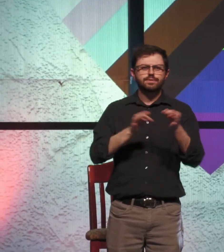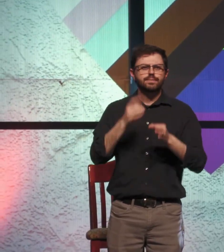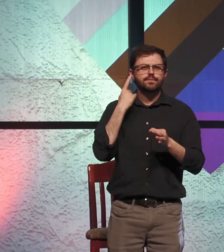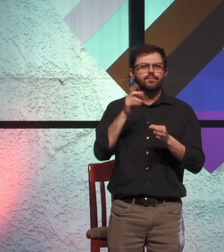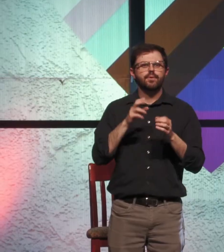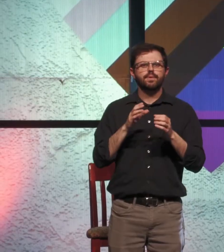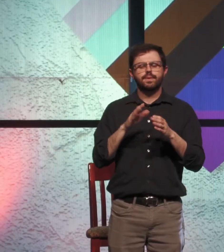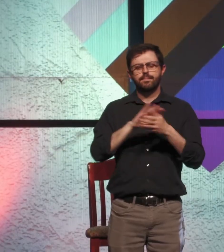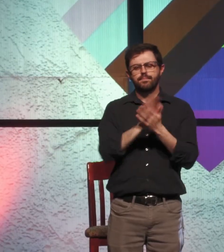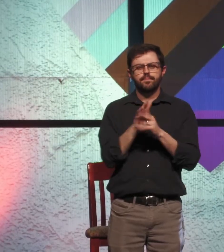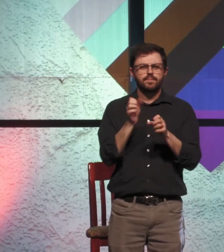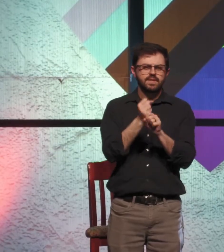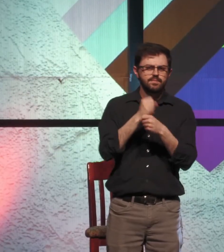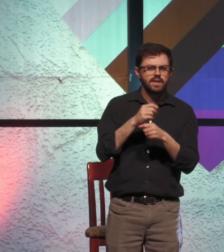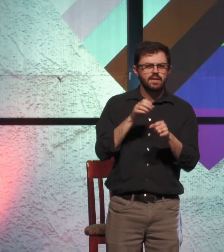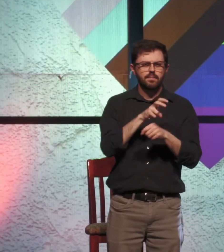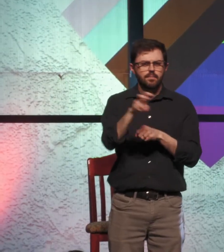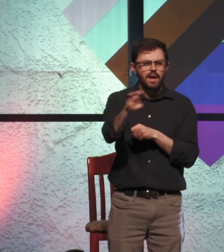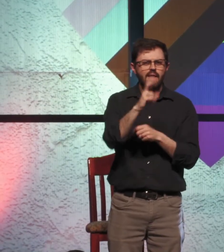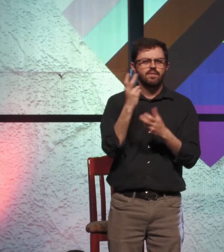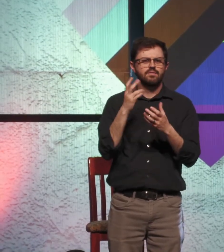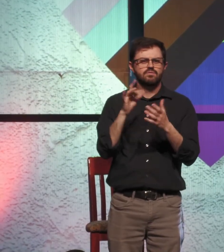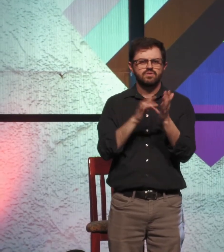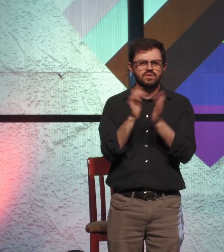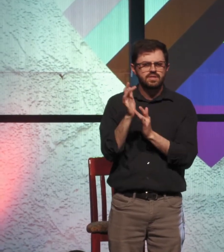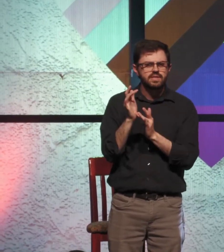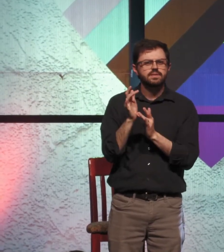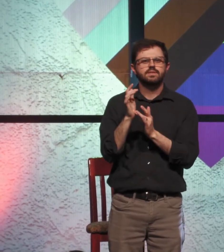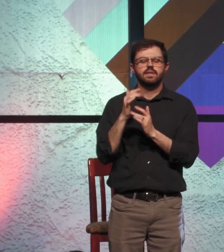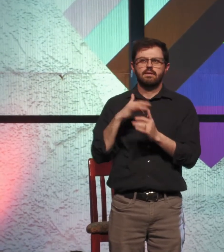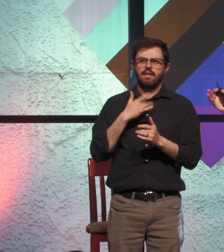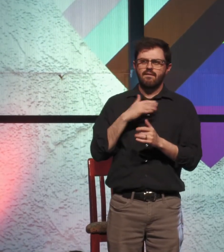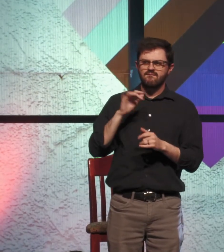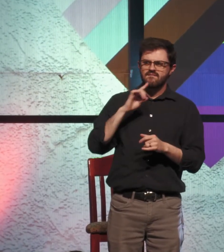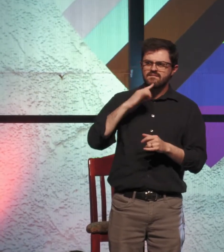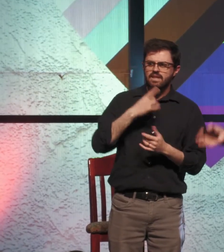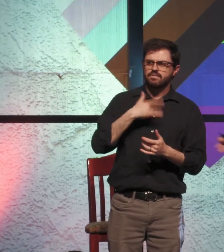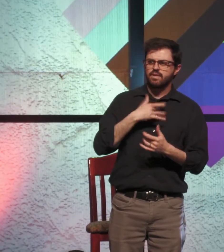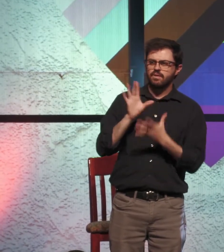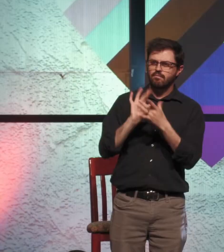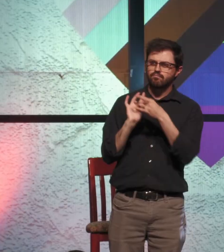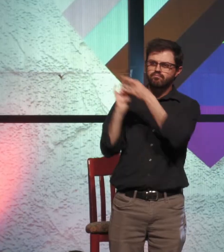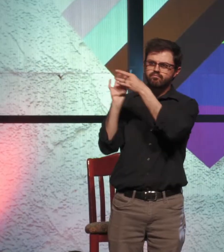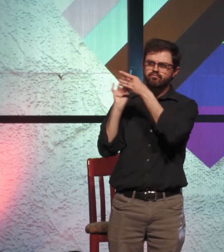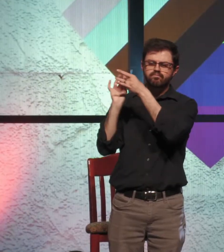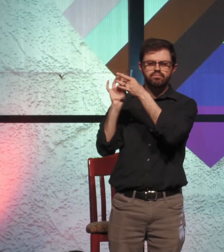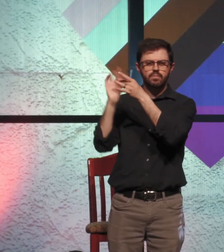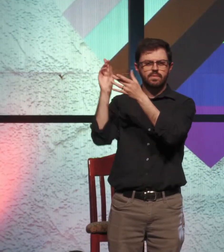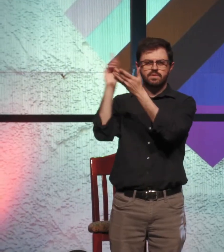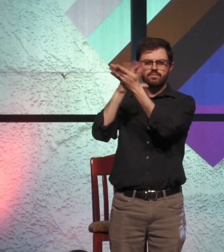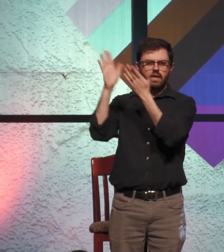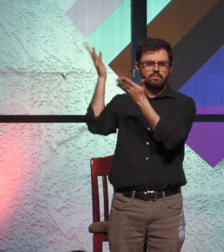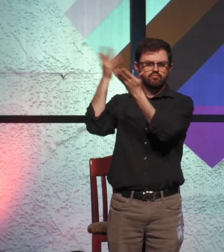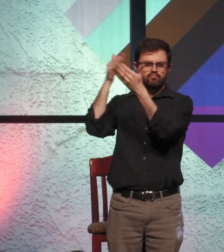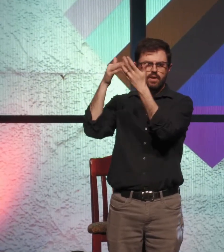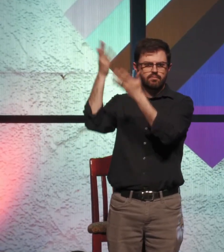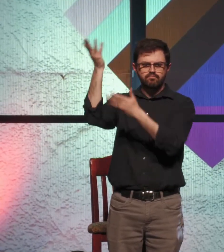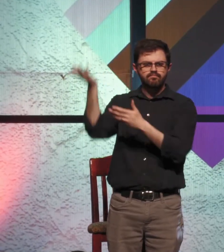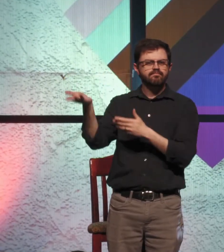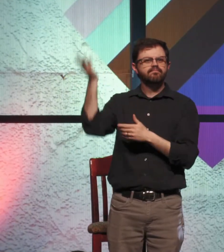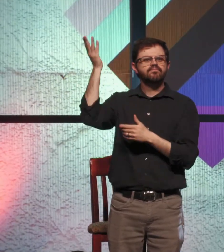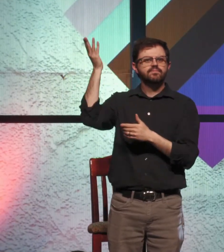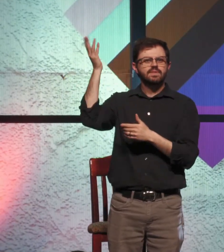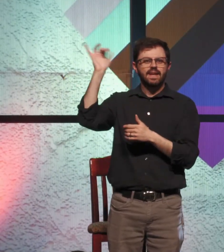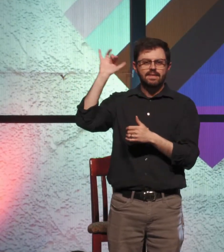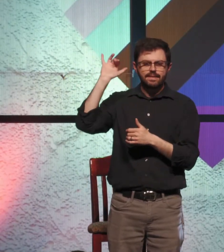feeling of oneness with the divine. And that intense feeling is inseparably linked with the expression of